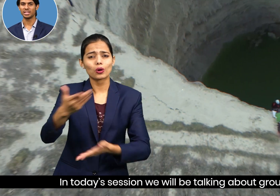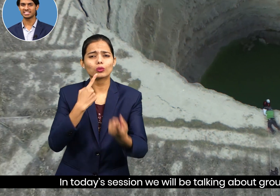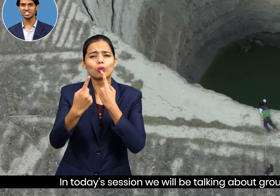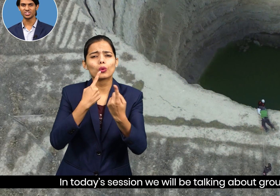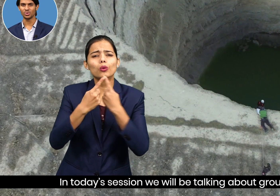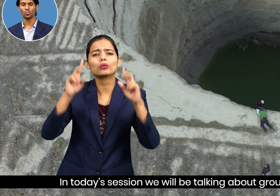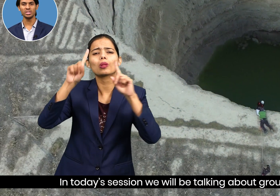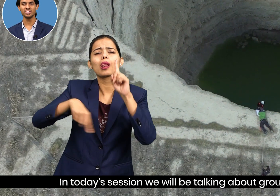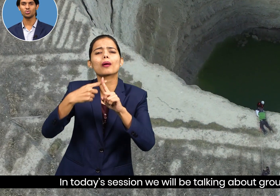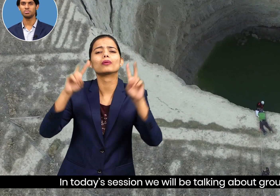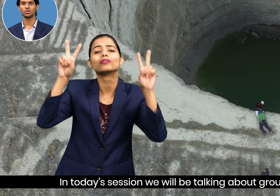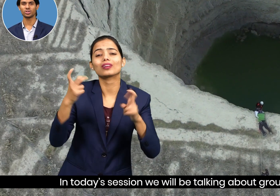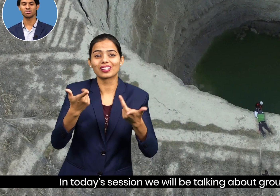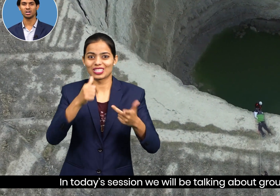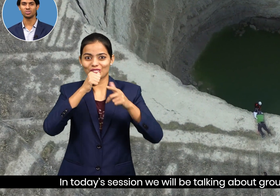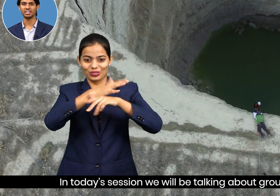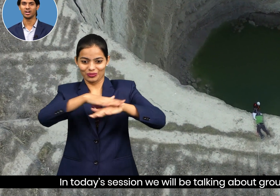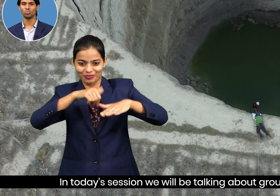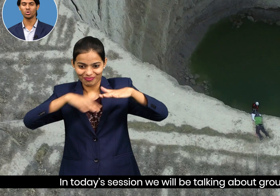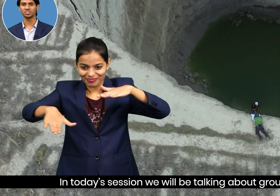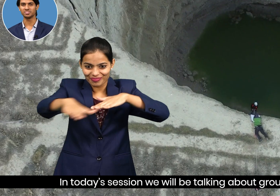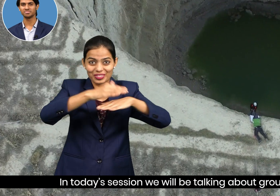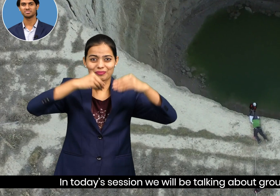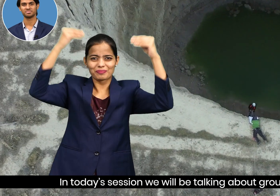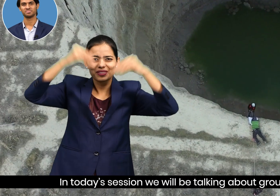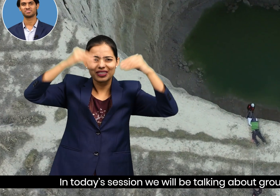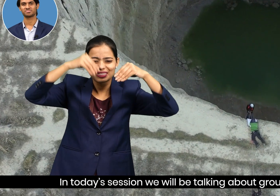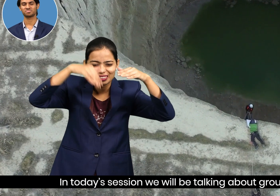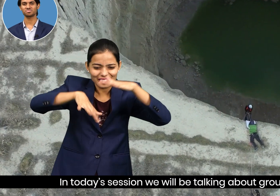In today's session, we will be talking about groundwater.